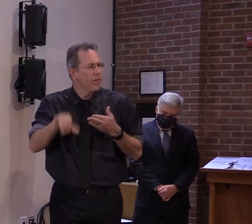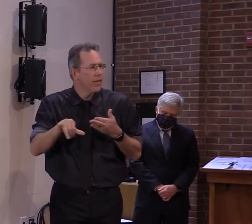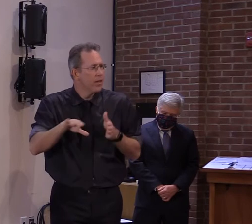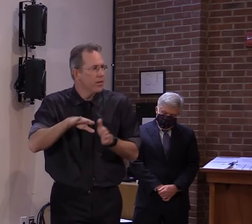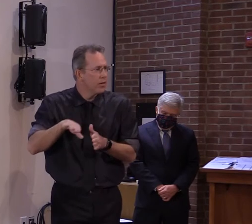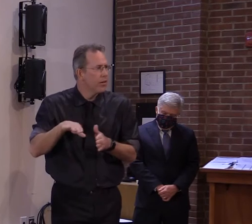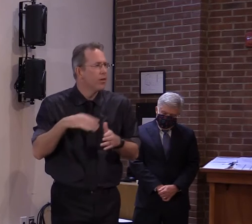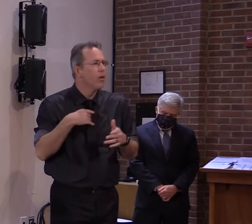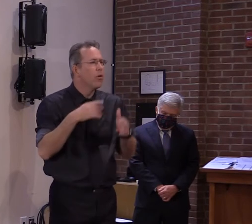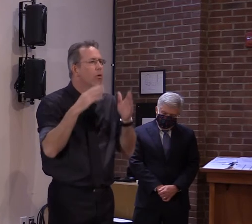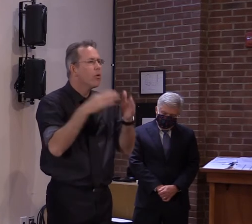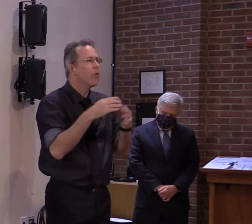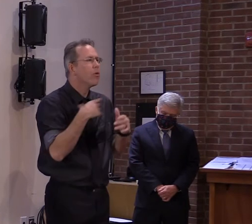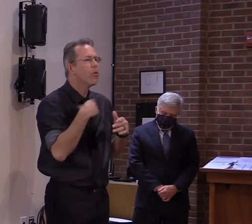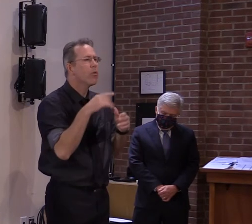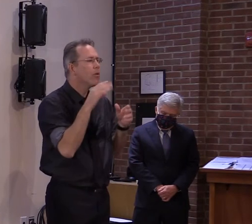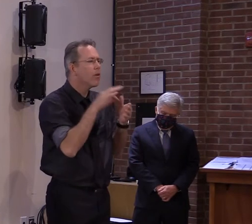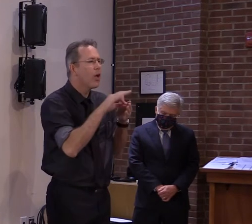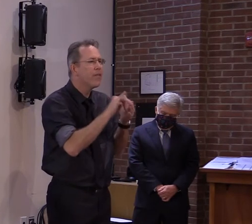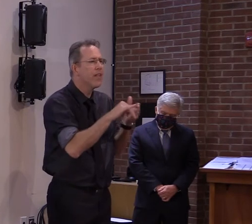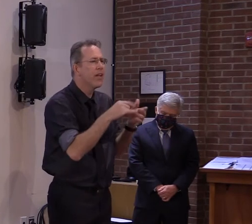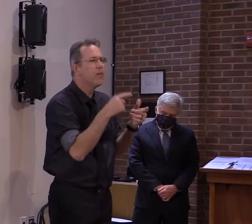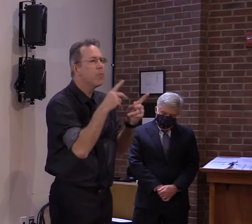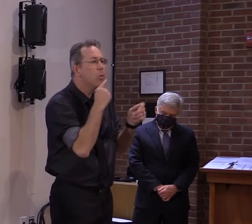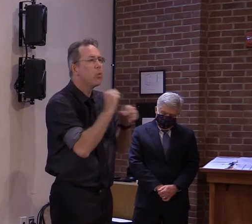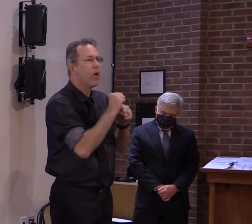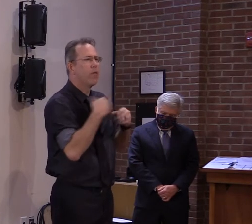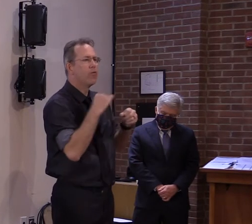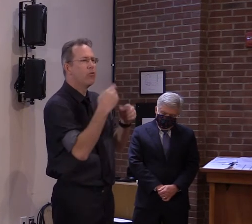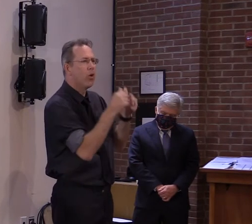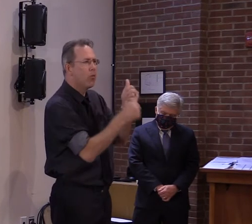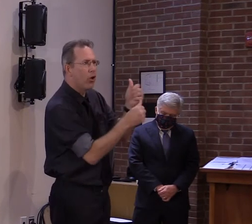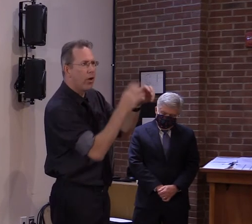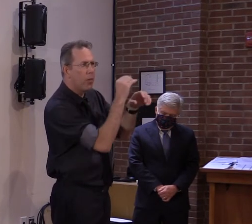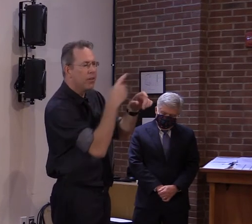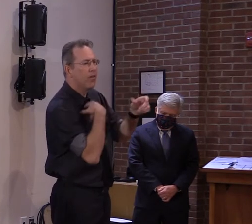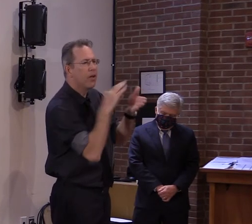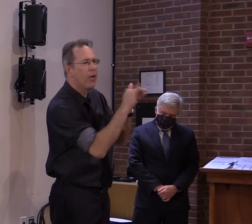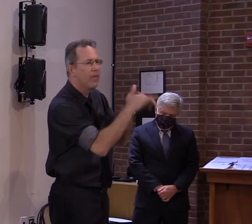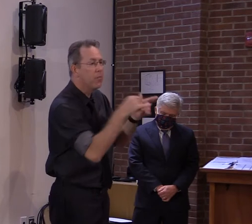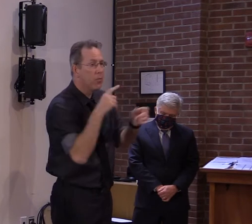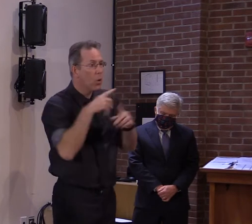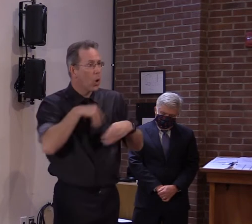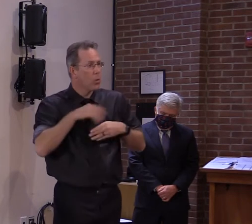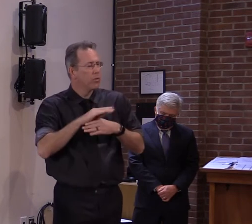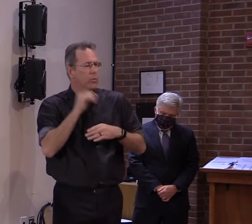So if we also add in the folks that are currently filing in the pandemic unemployment